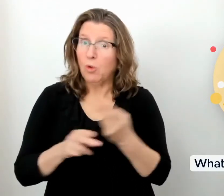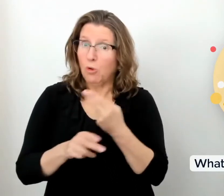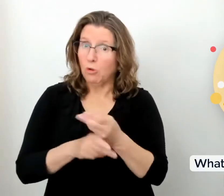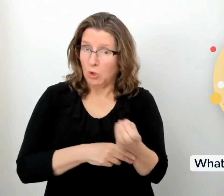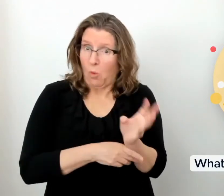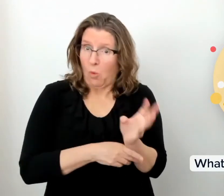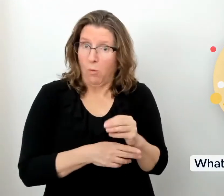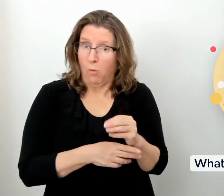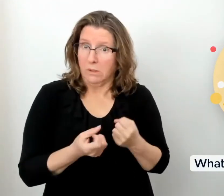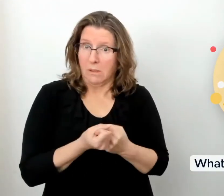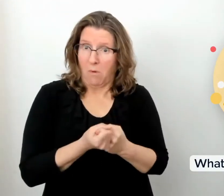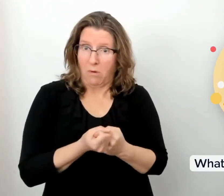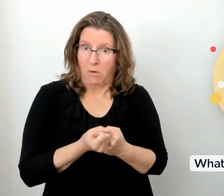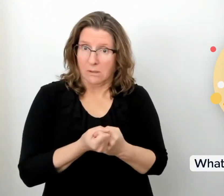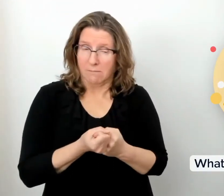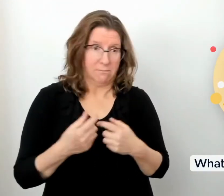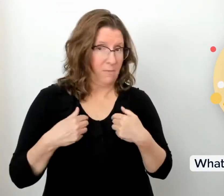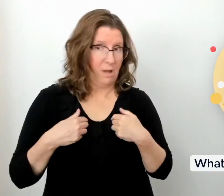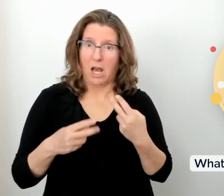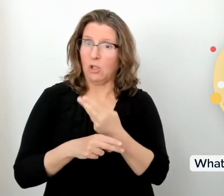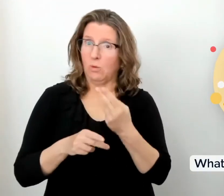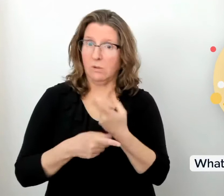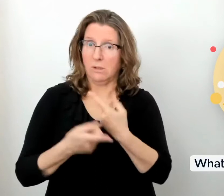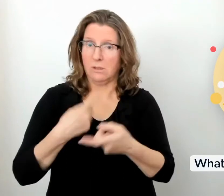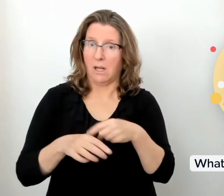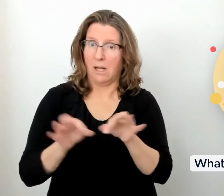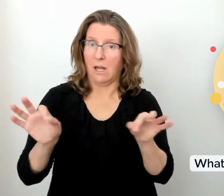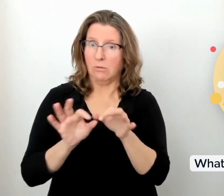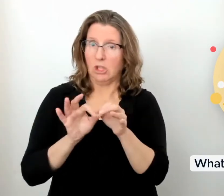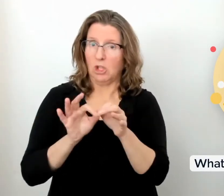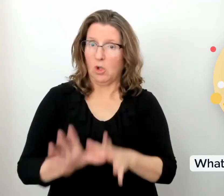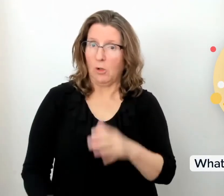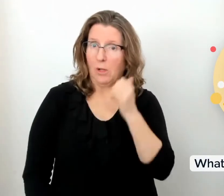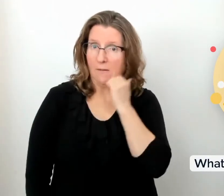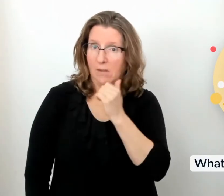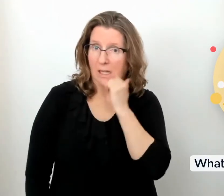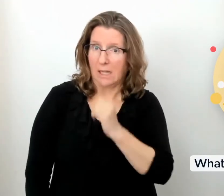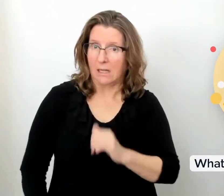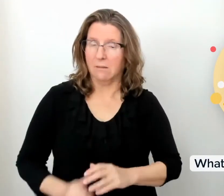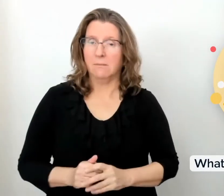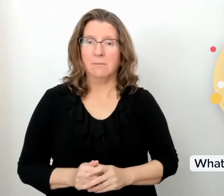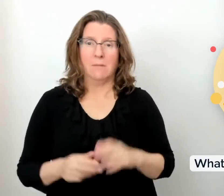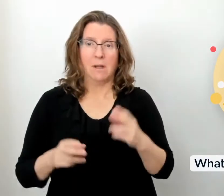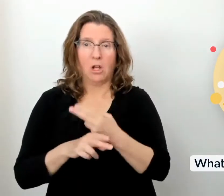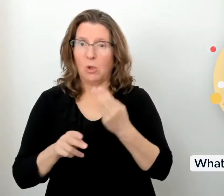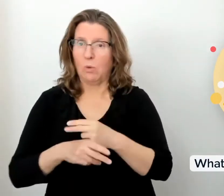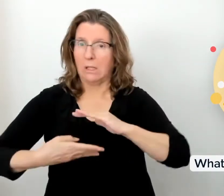You will have your own supports. The kind of supports I use on a daily basis includes